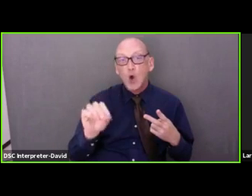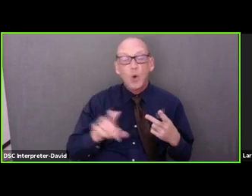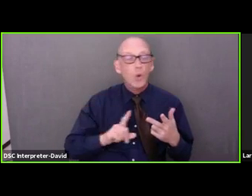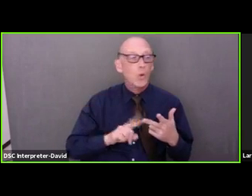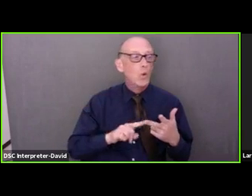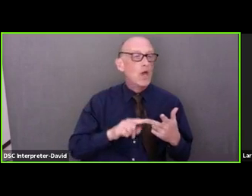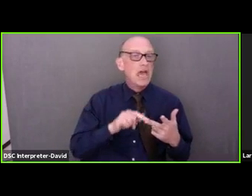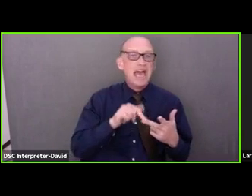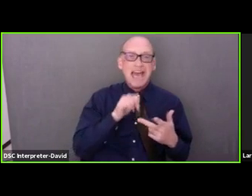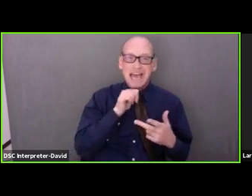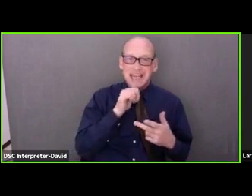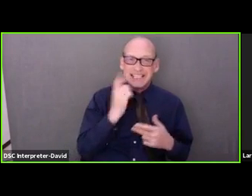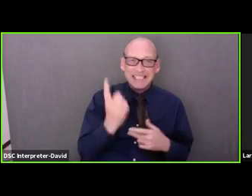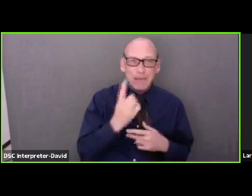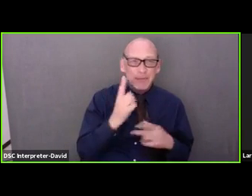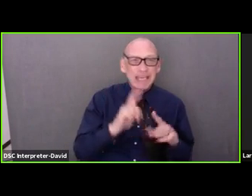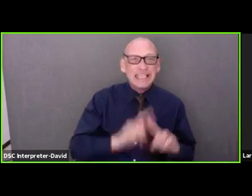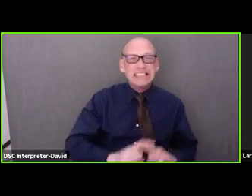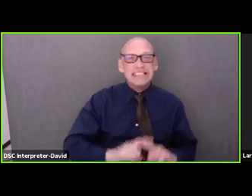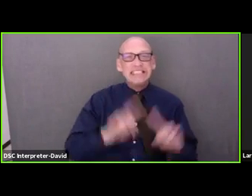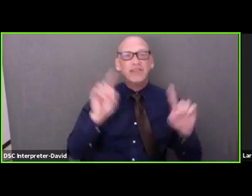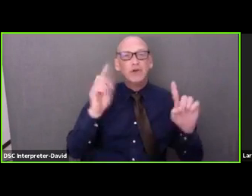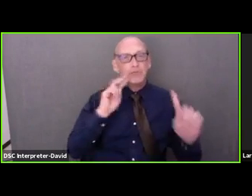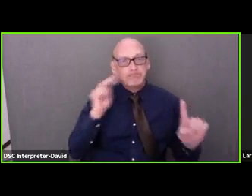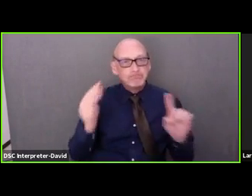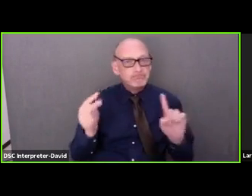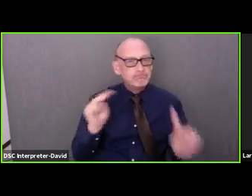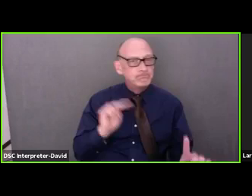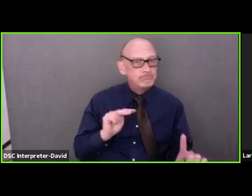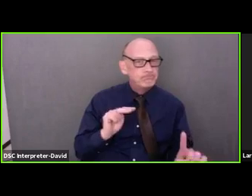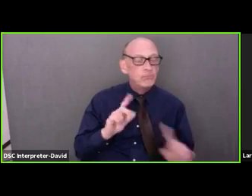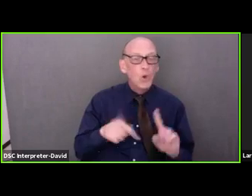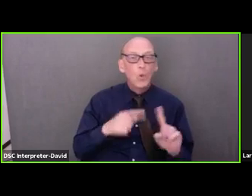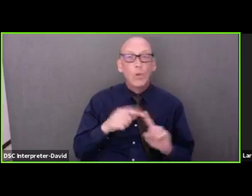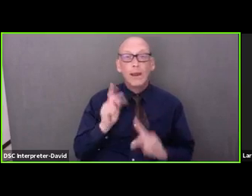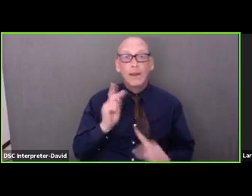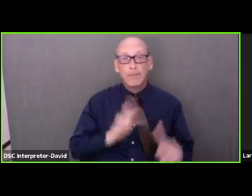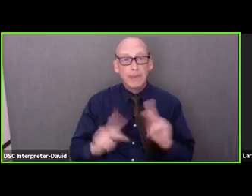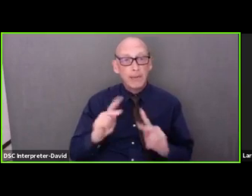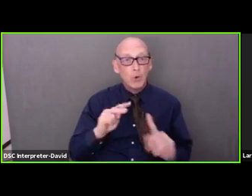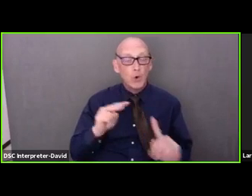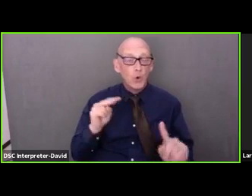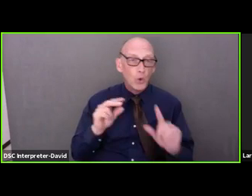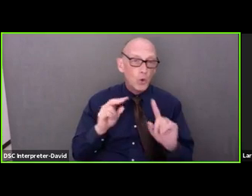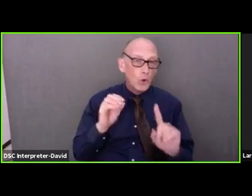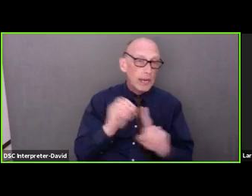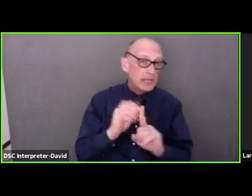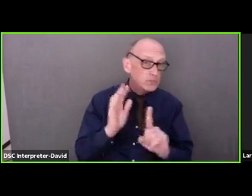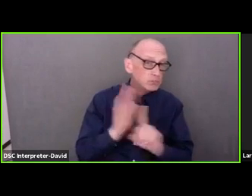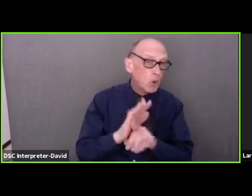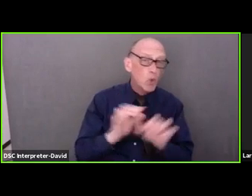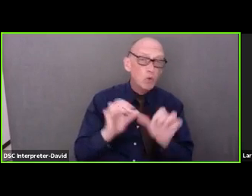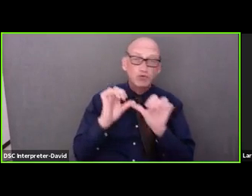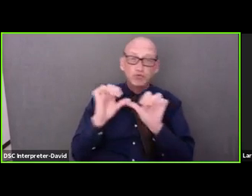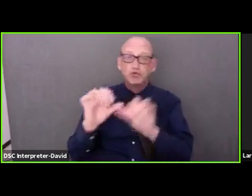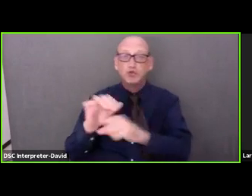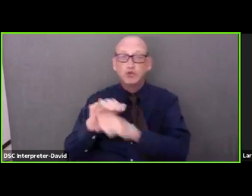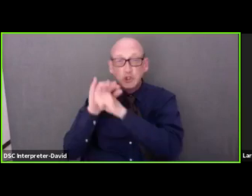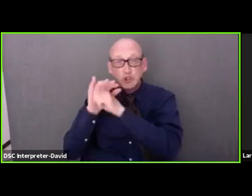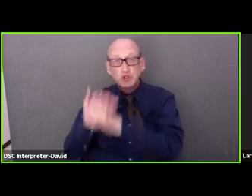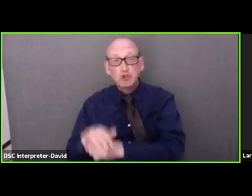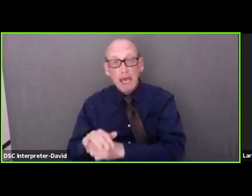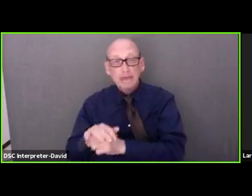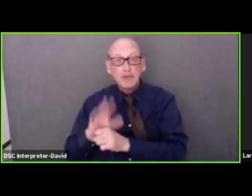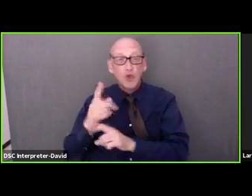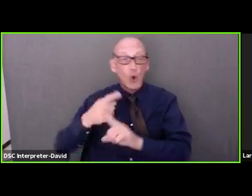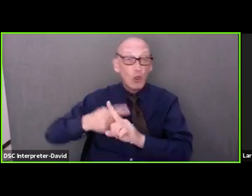constant state of arousal. And when people are exposed to continuous stress, right, your thermostat really gets